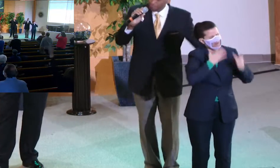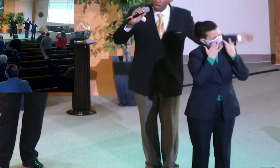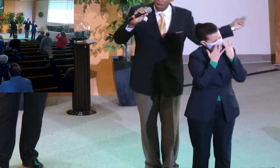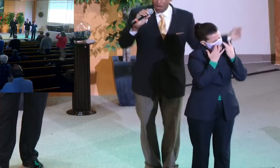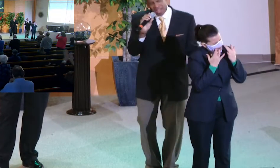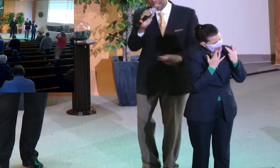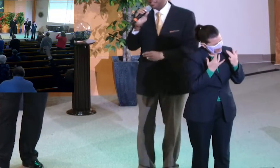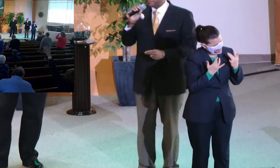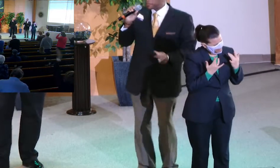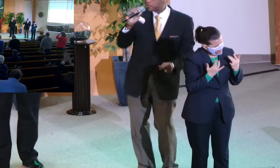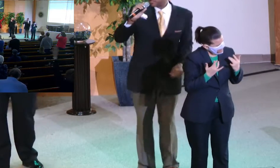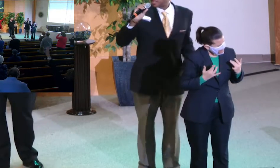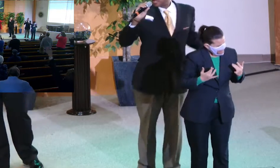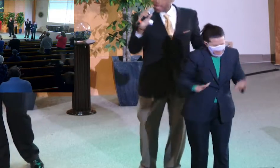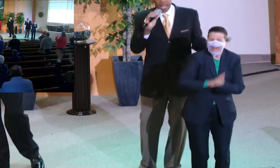my morning